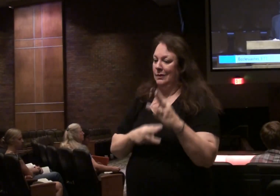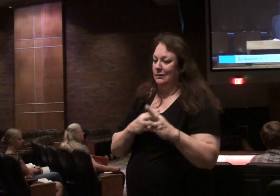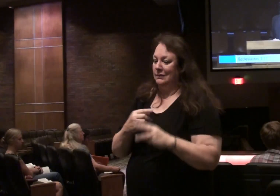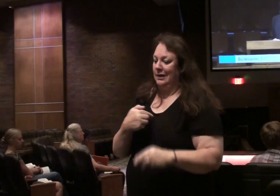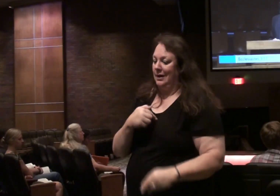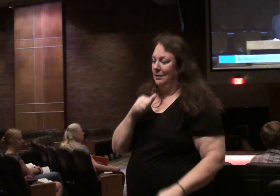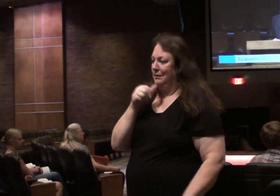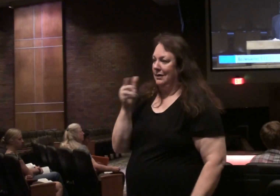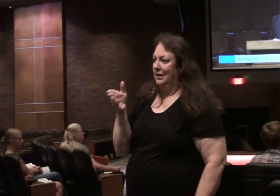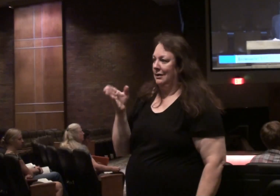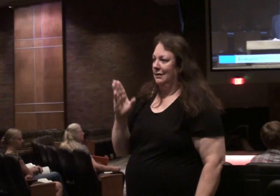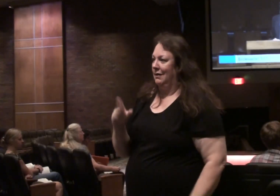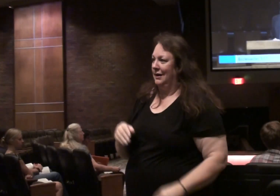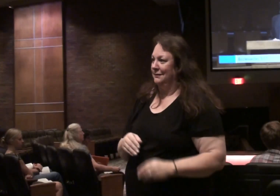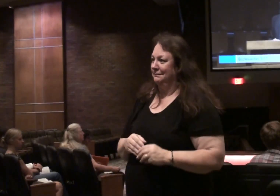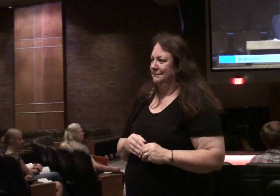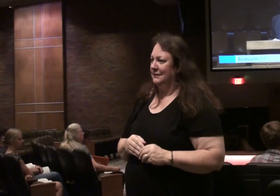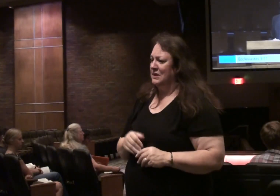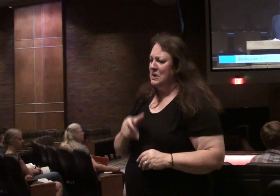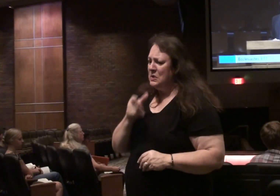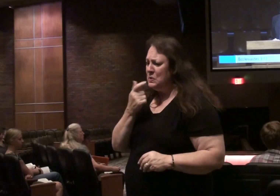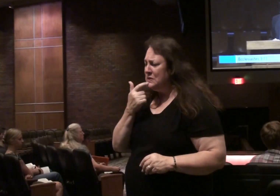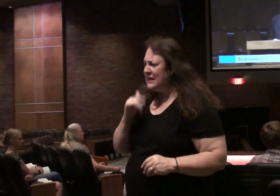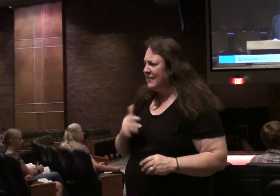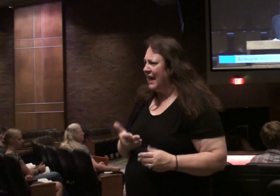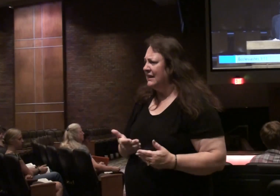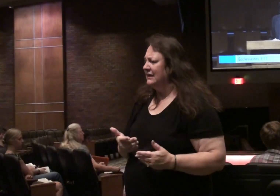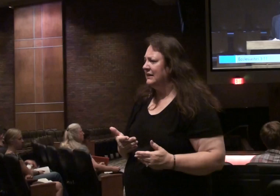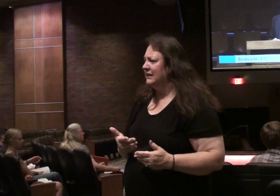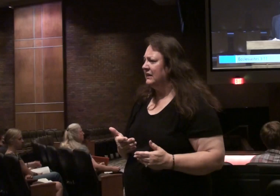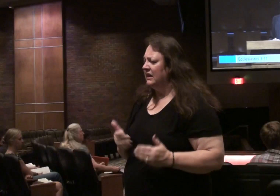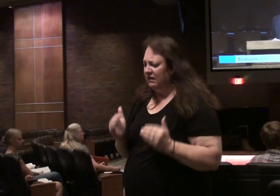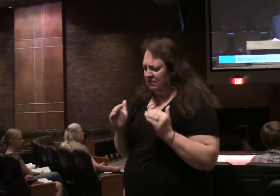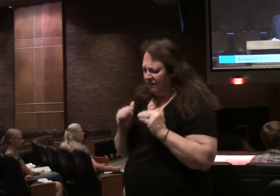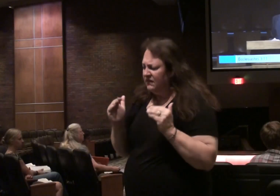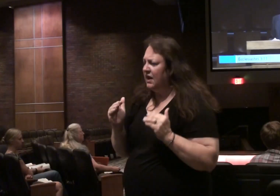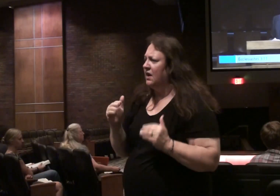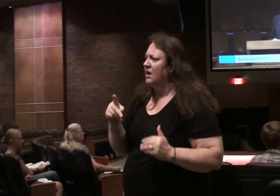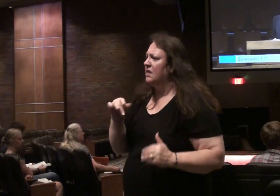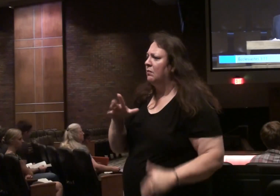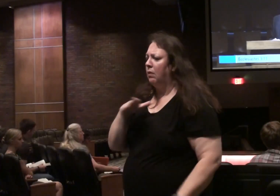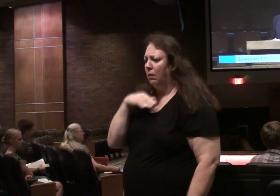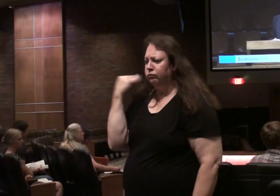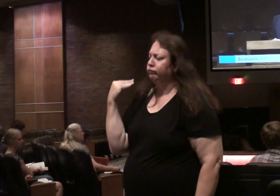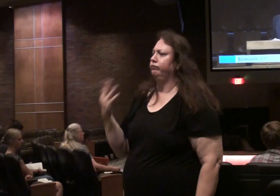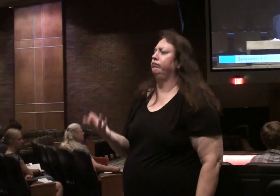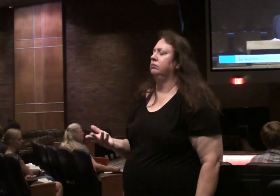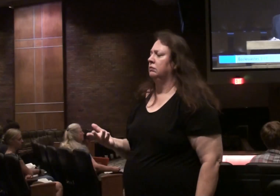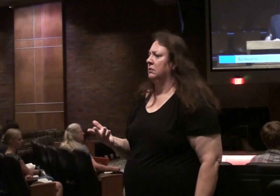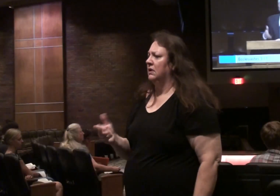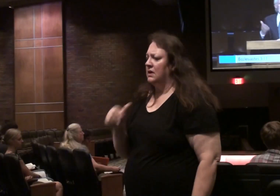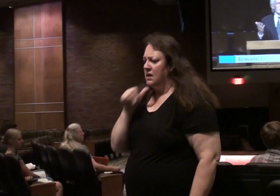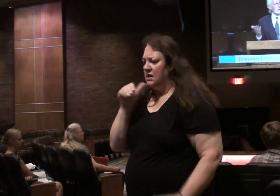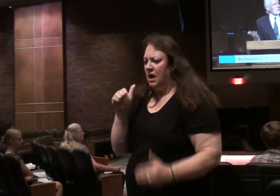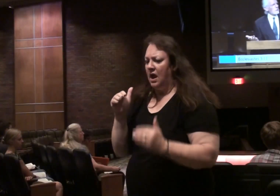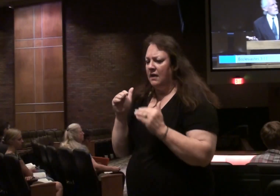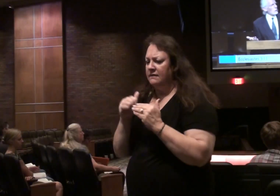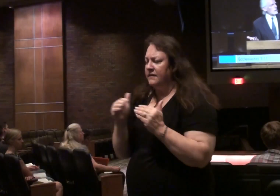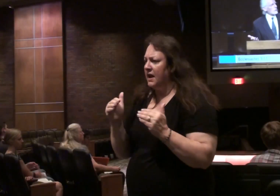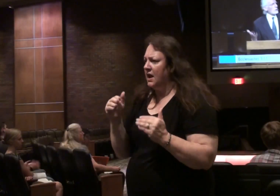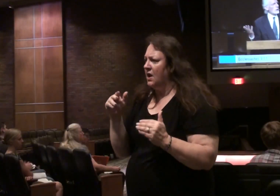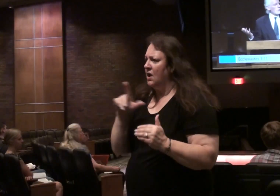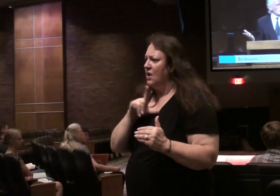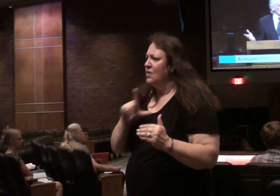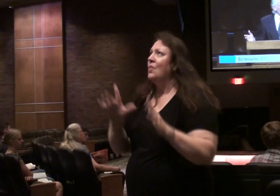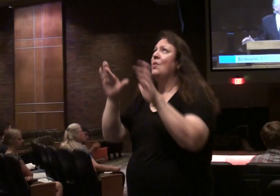God. Who said that? It wasn't fair that Paul would get beheaded. It wasn't fair that the